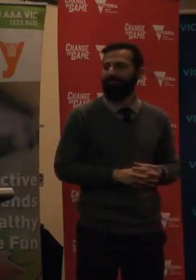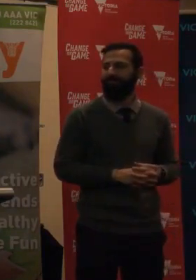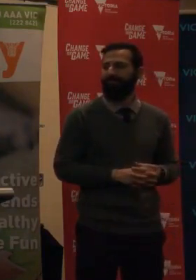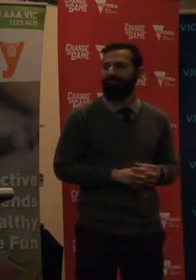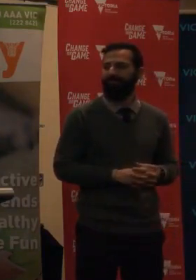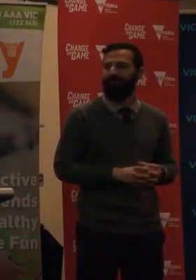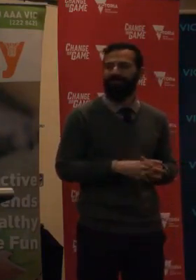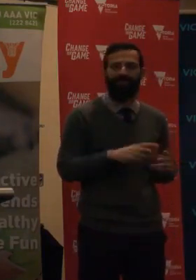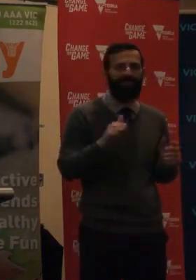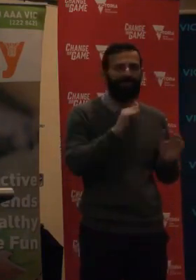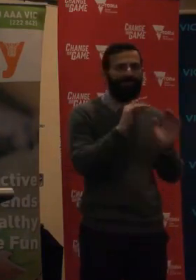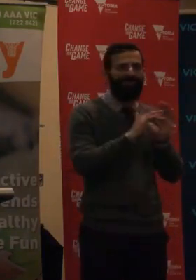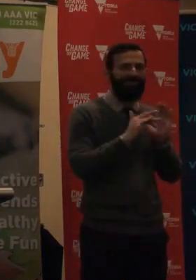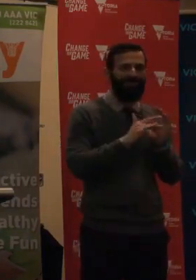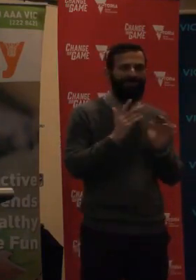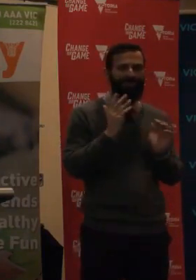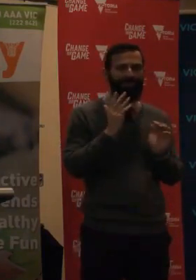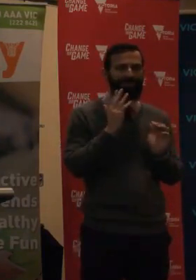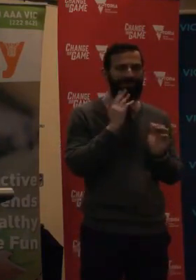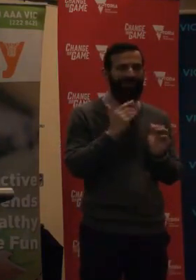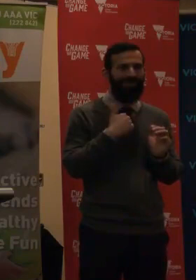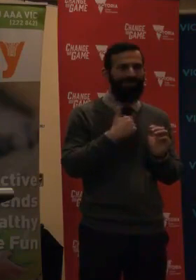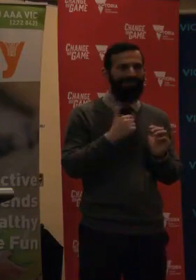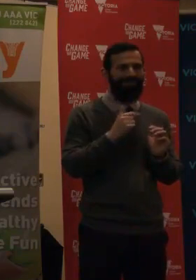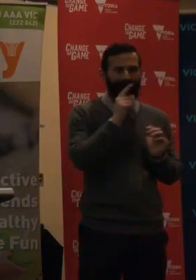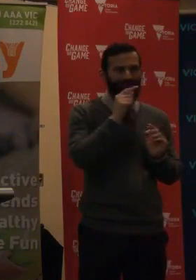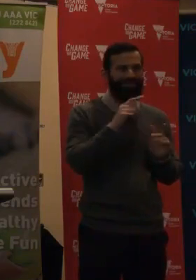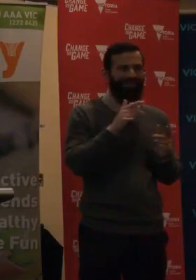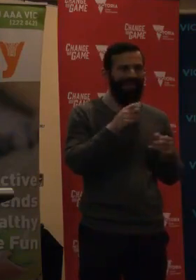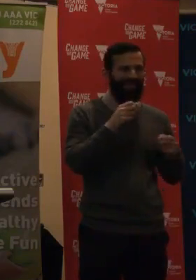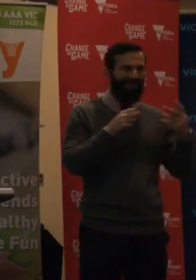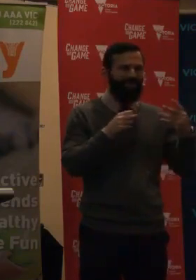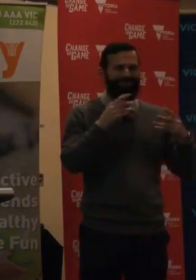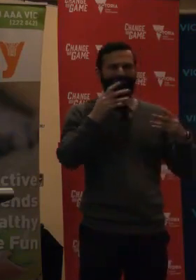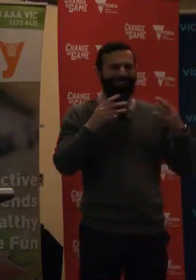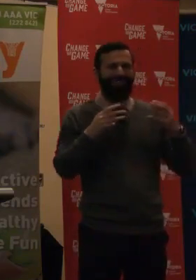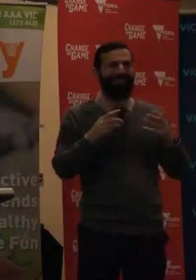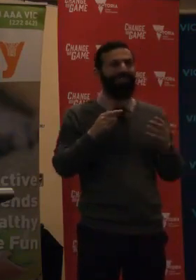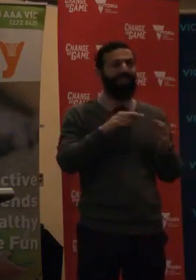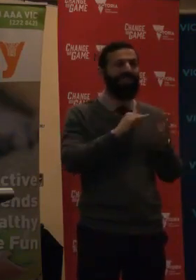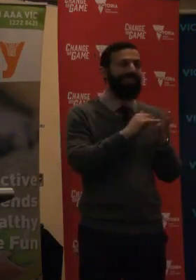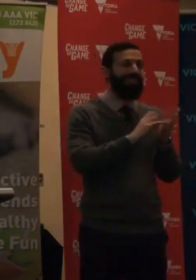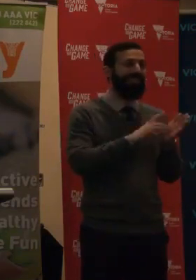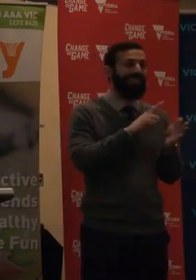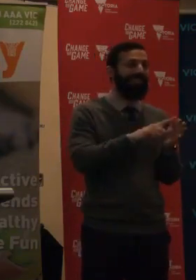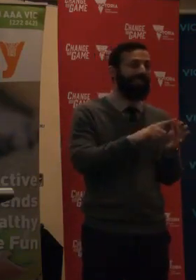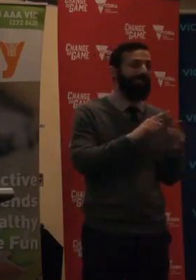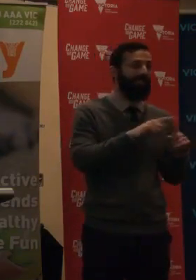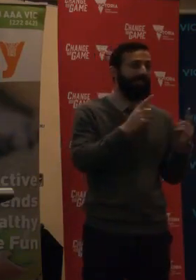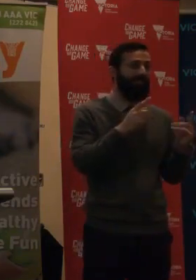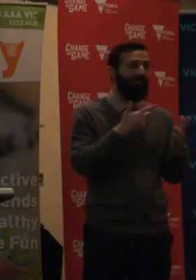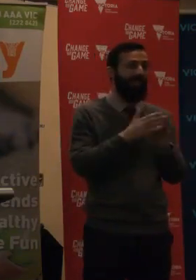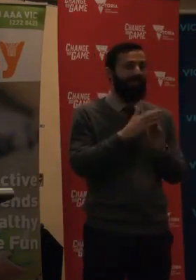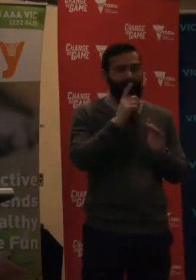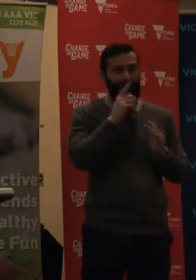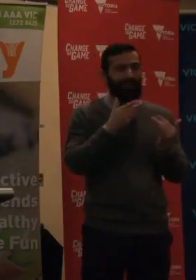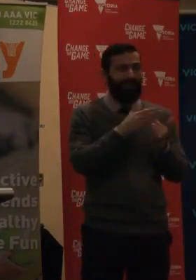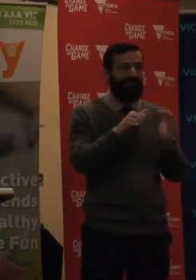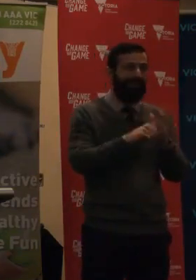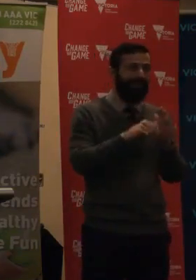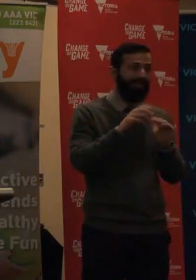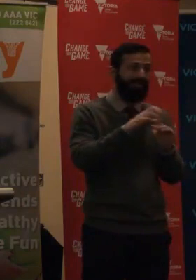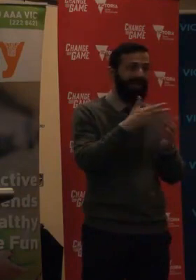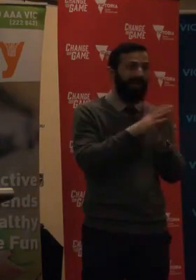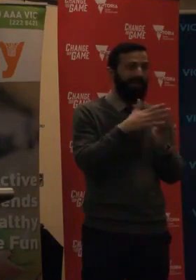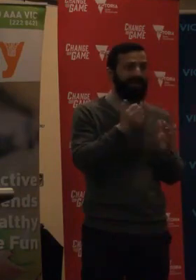have eliminated that when I had the chance. Okay, it is a scheme which is very different in the way that the funding is accessed by people with disability to the way it's